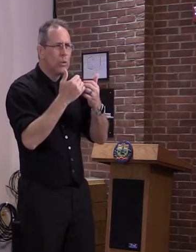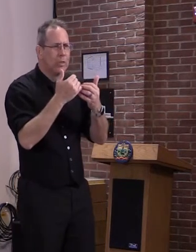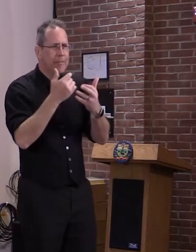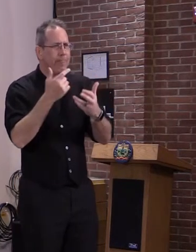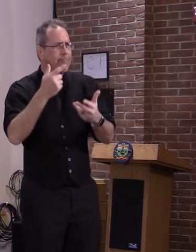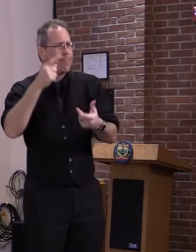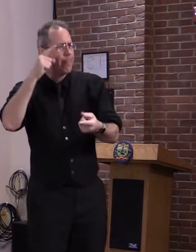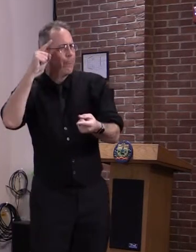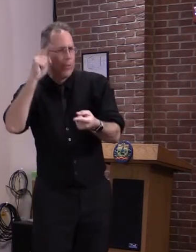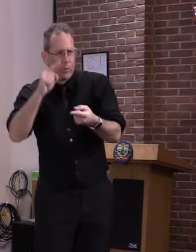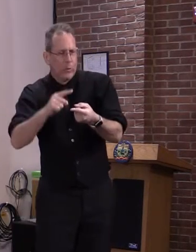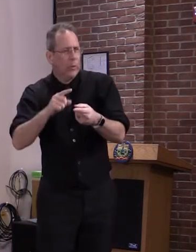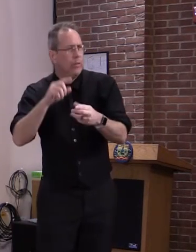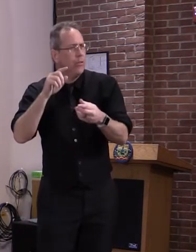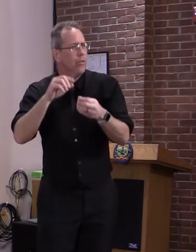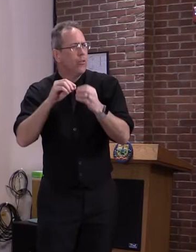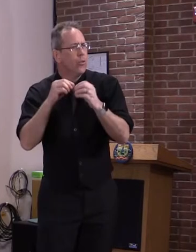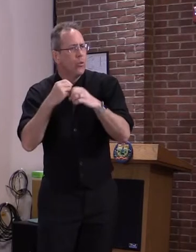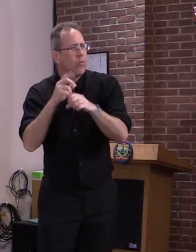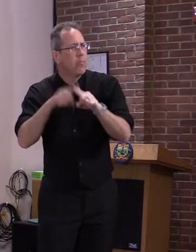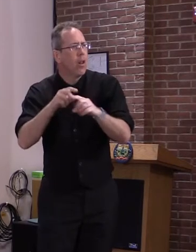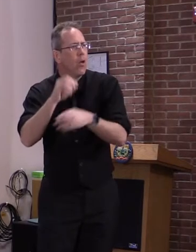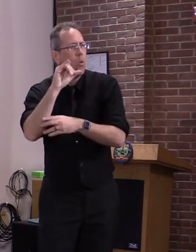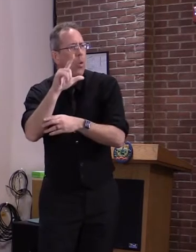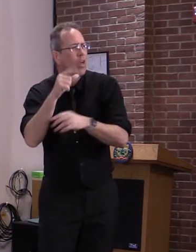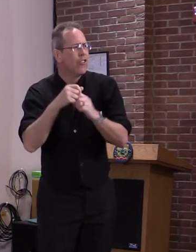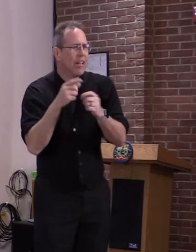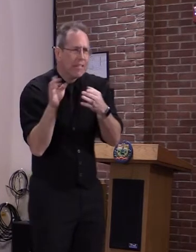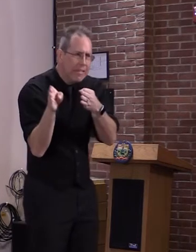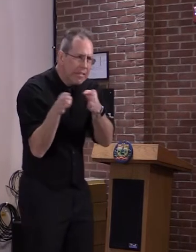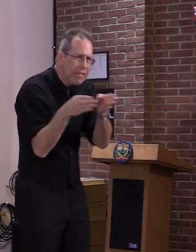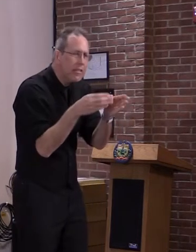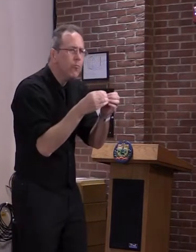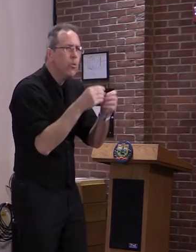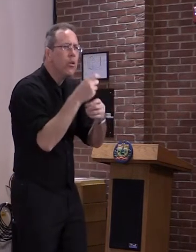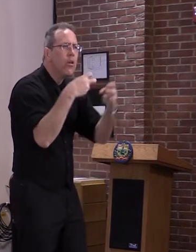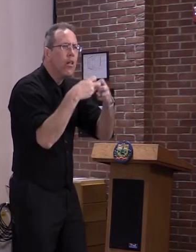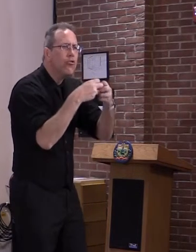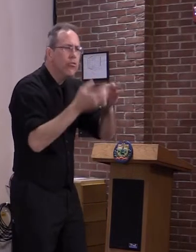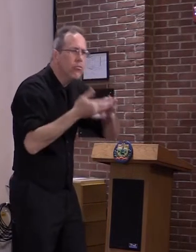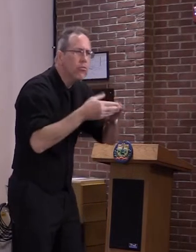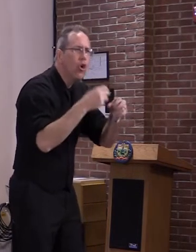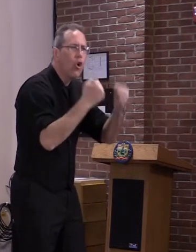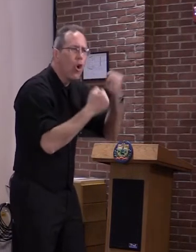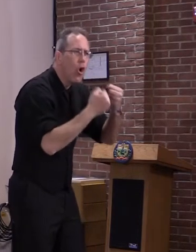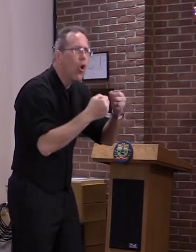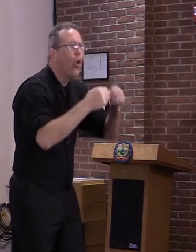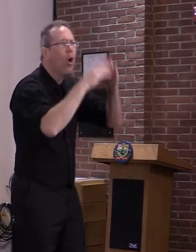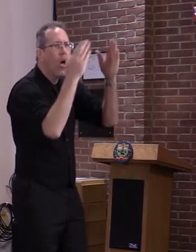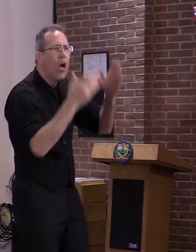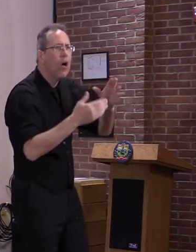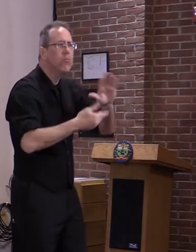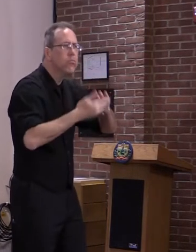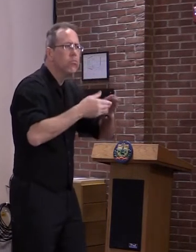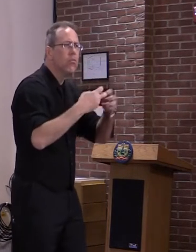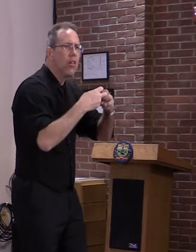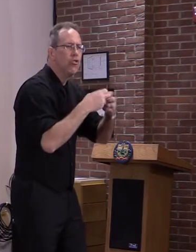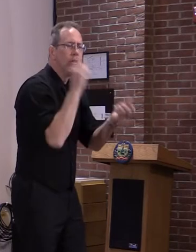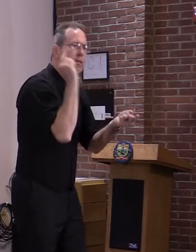to reduce our emissions, as well as to become more energy independent with the electrification of